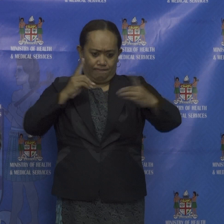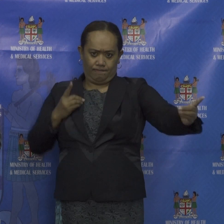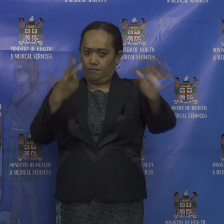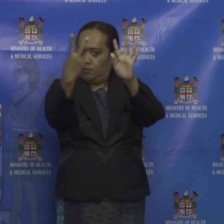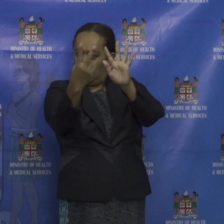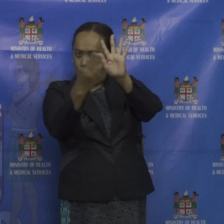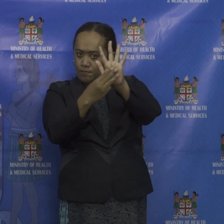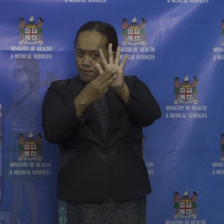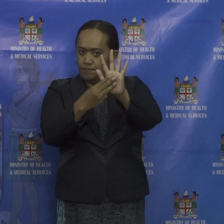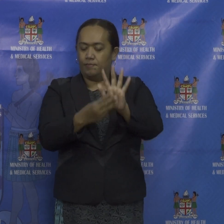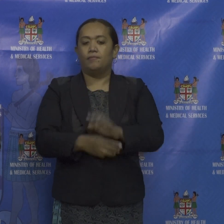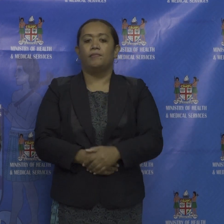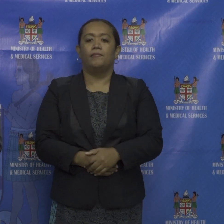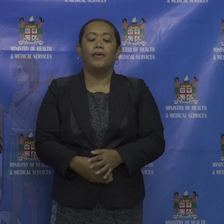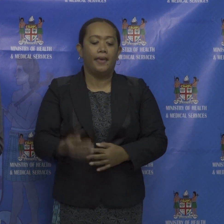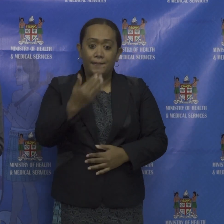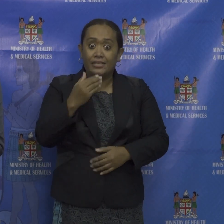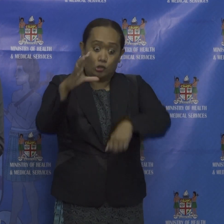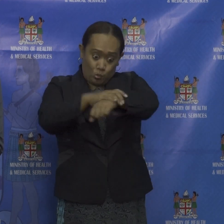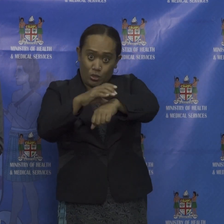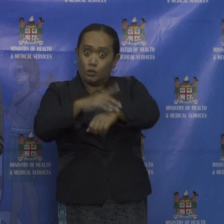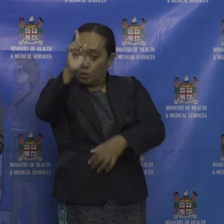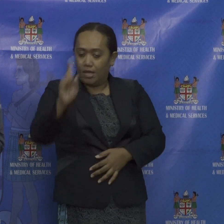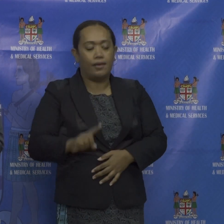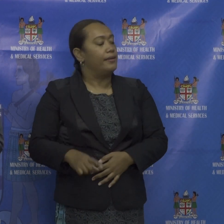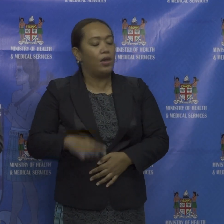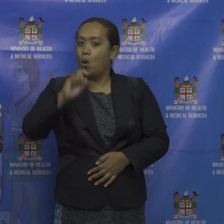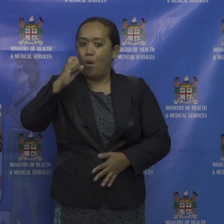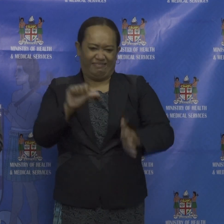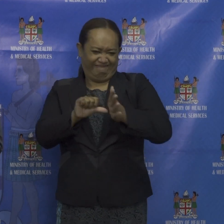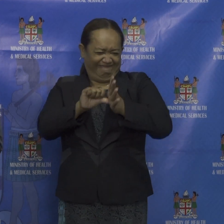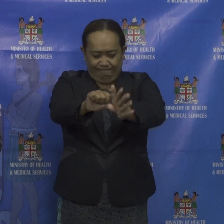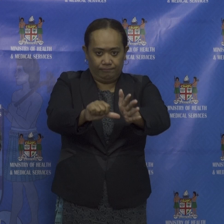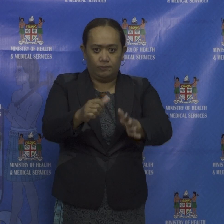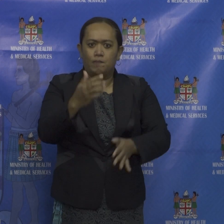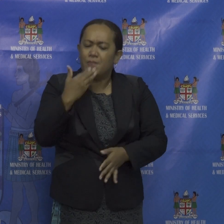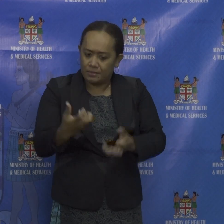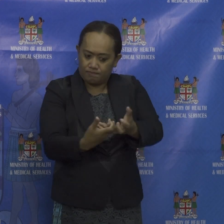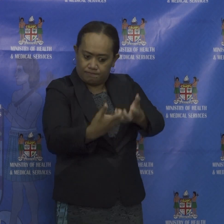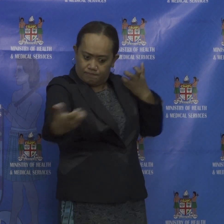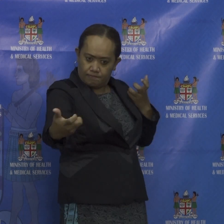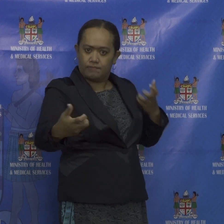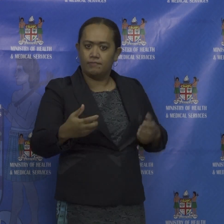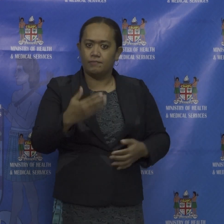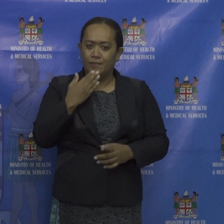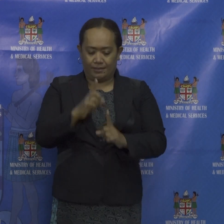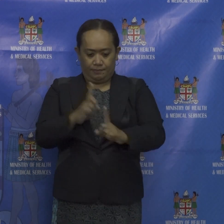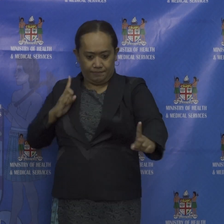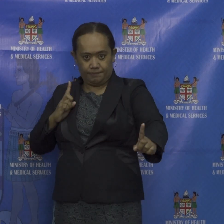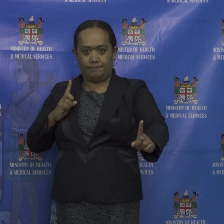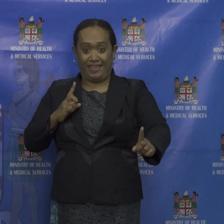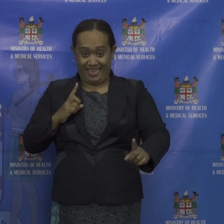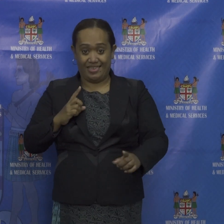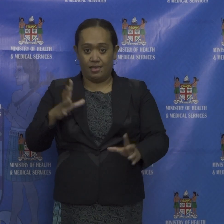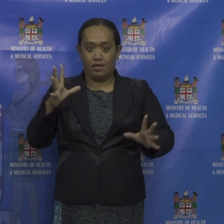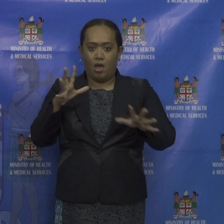all times. The police has announced today they will be enforcing physical distance in public places and businesses. If you